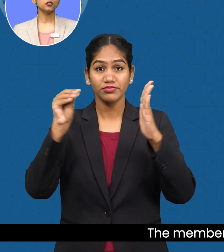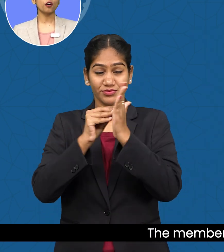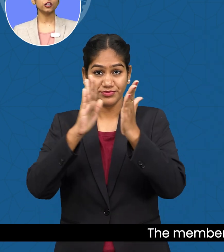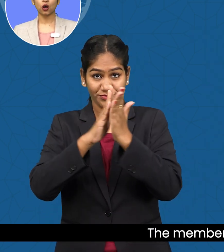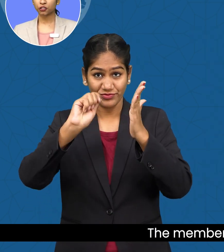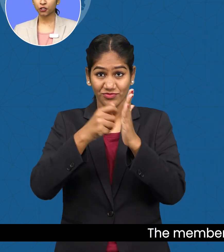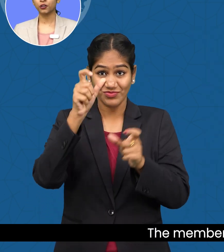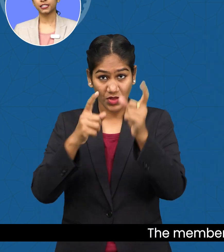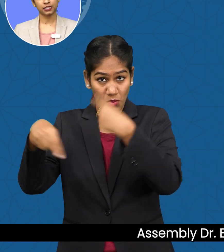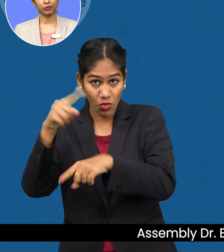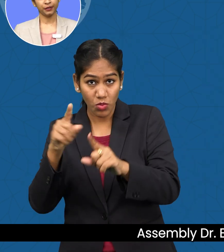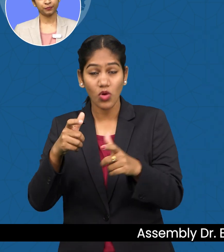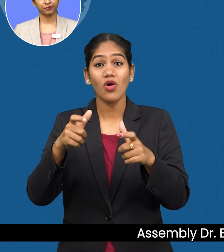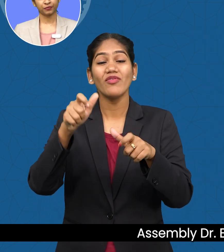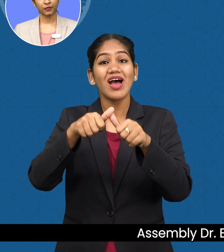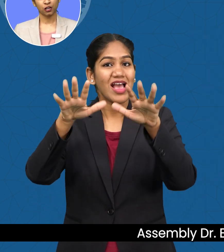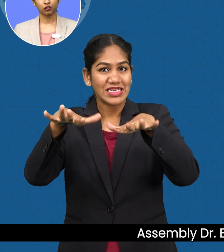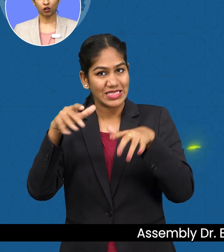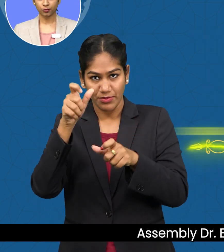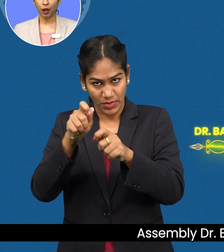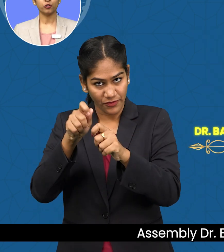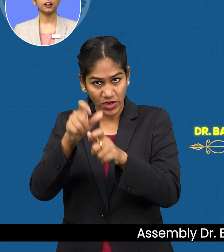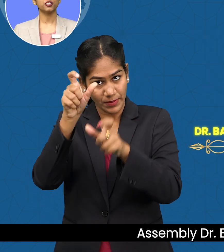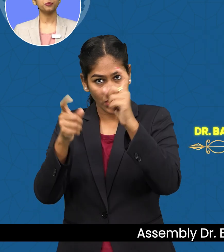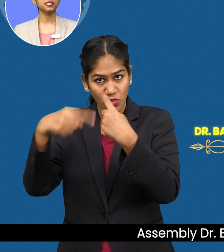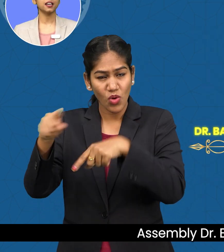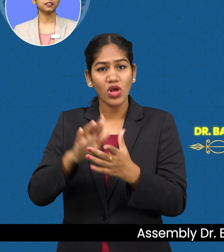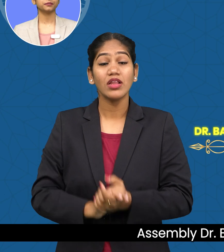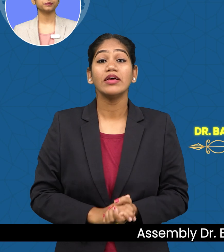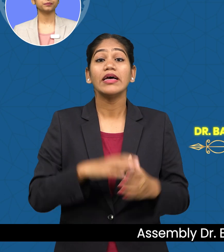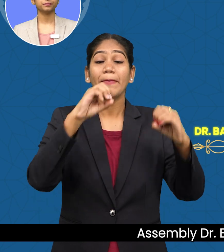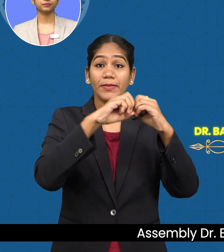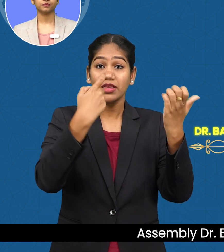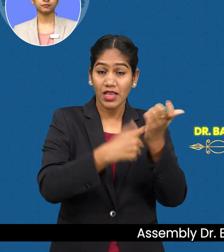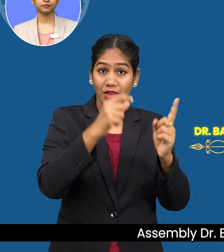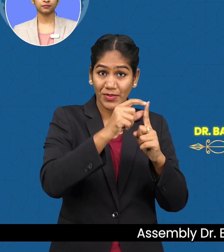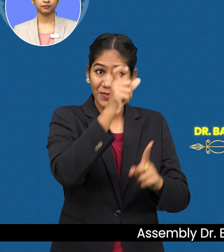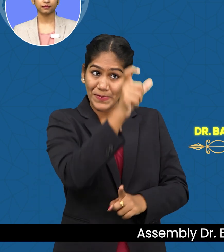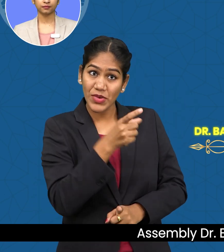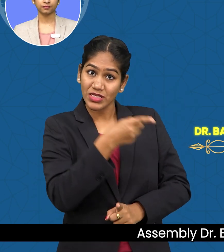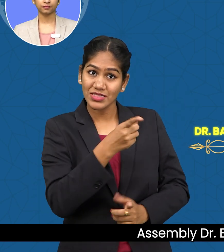The members of the Constituent Assembly, Dr. Babu Rajendra Prasad,